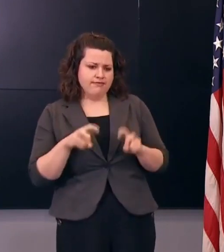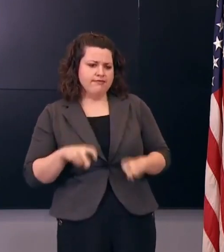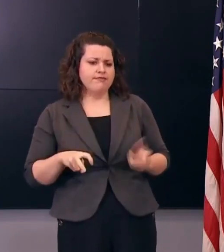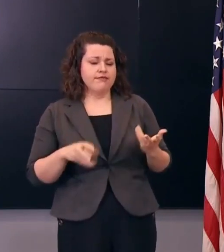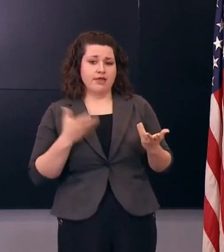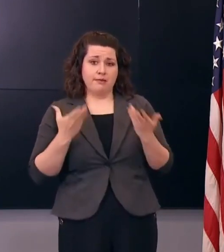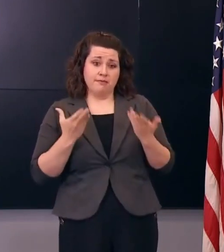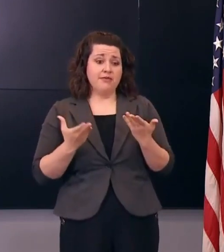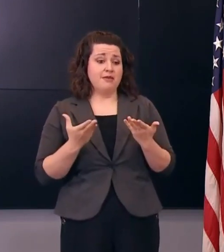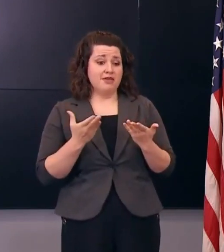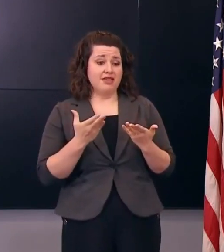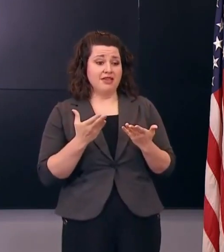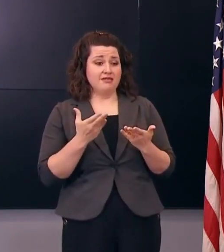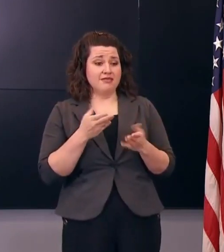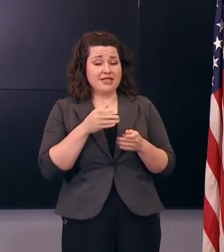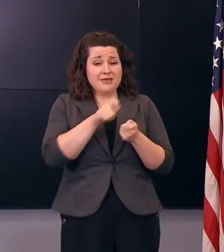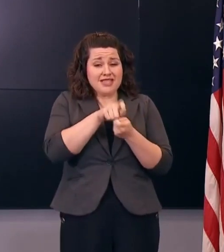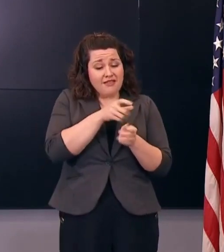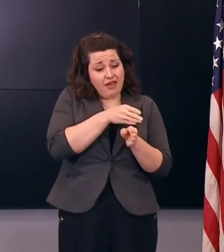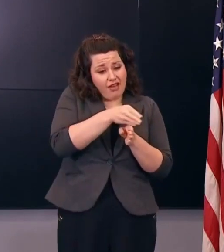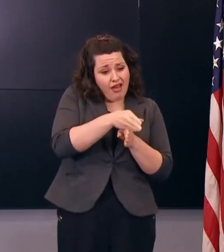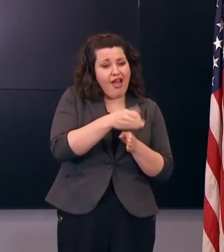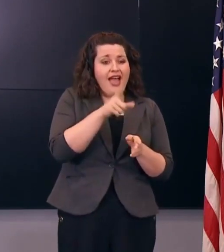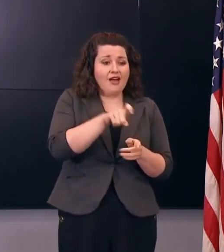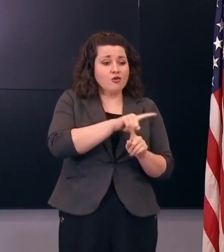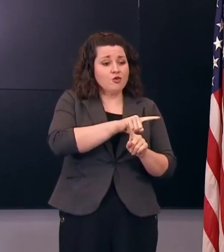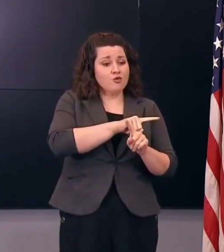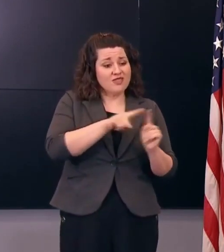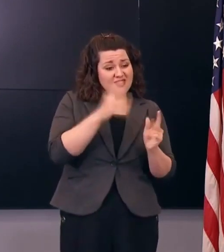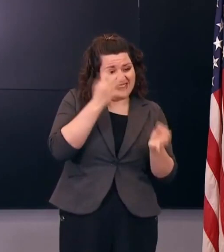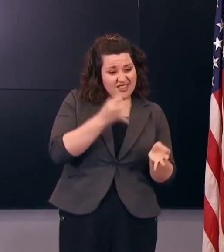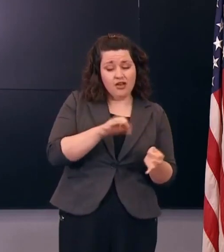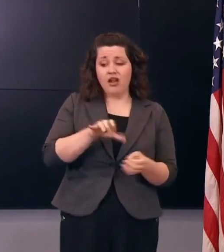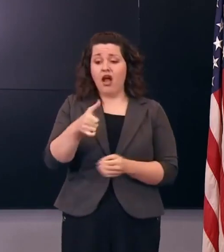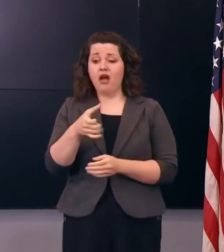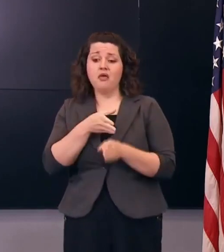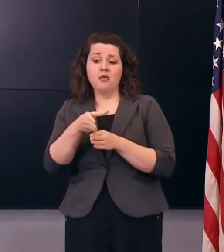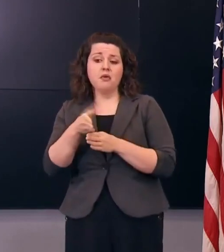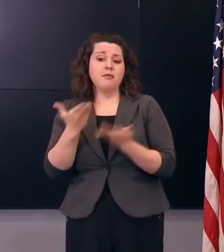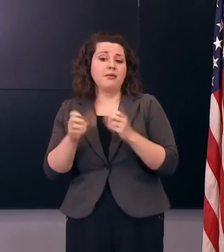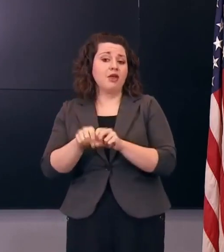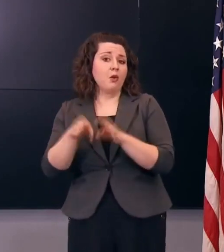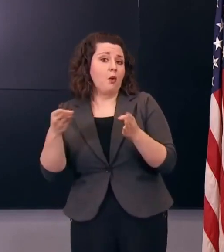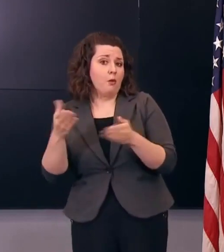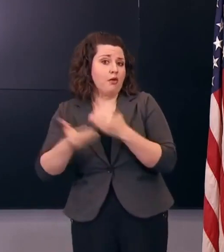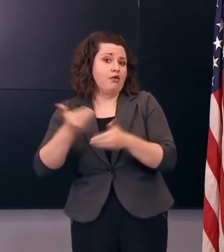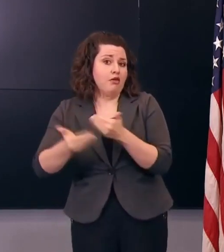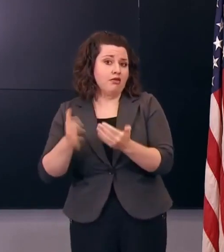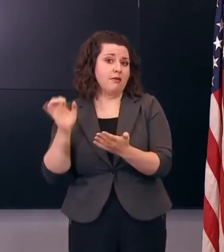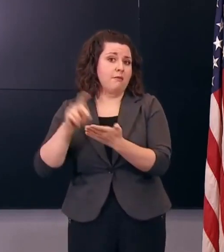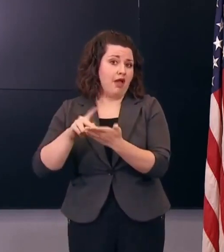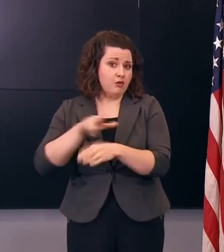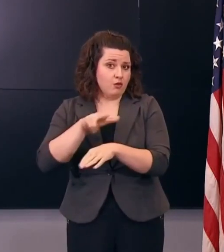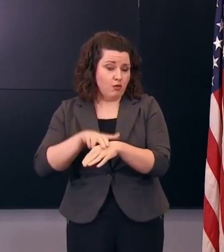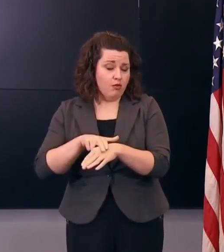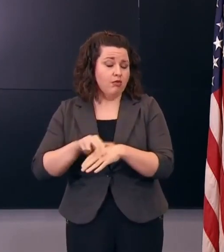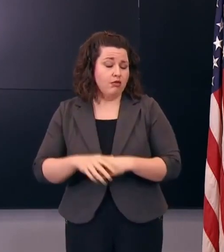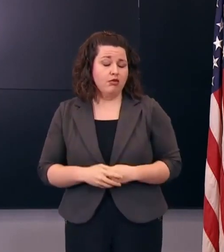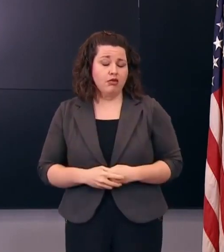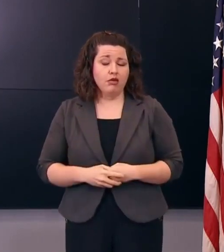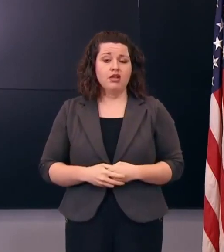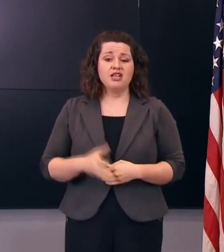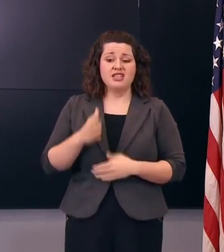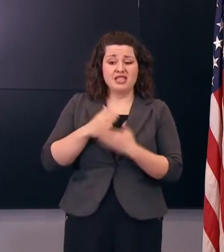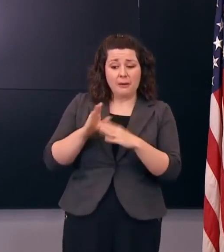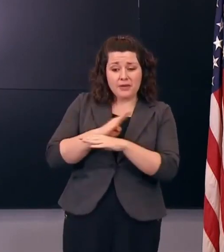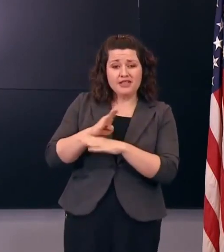we have to make some different decisions about, and look at other areas that we might be able to start that process to bring some of these businesses